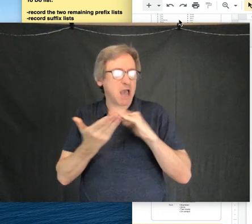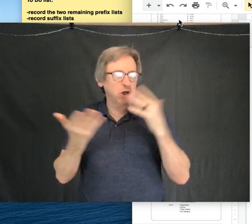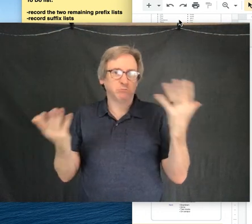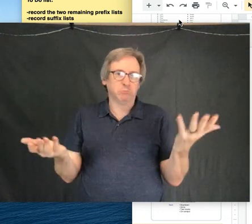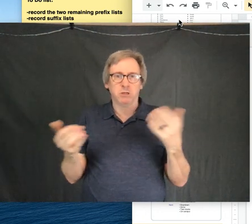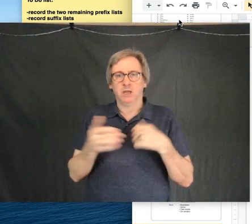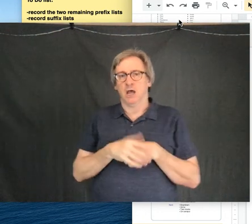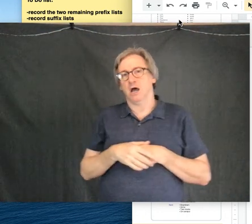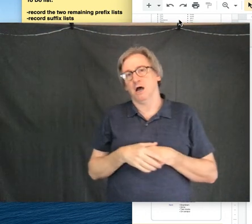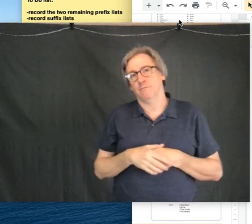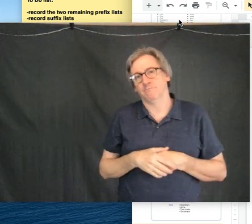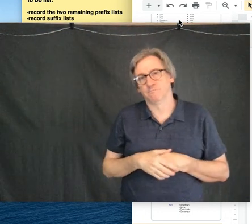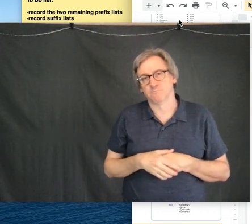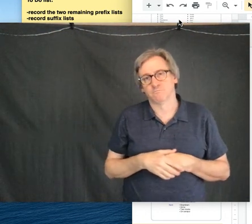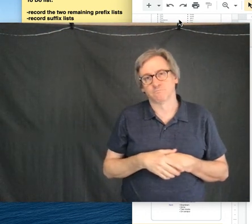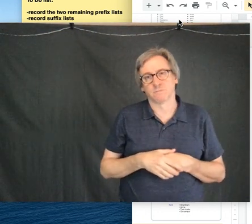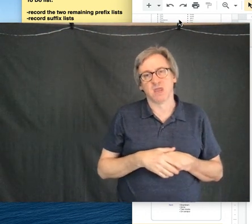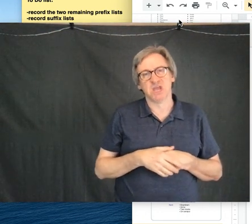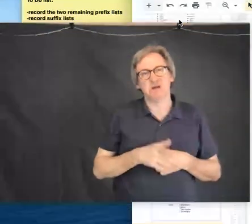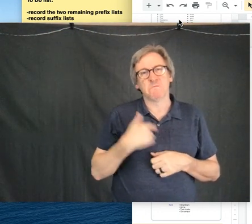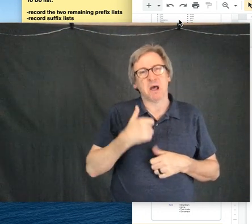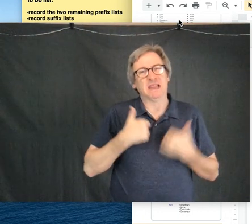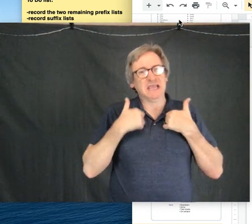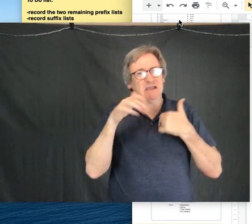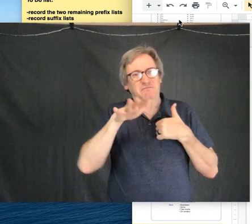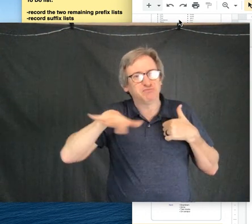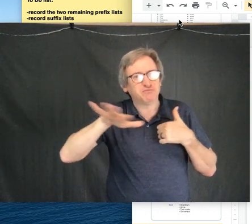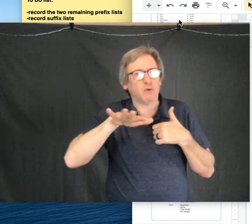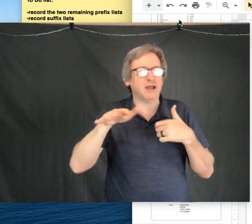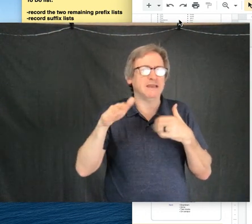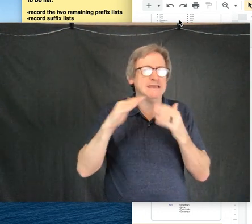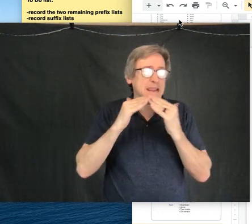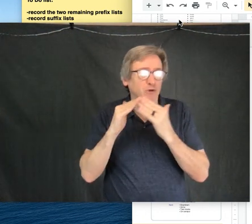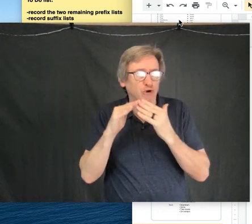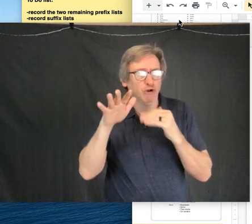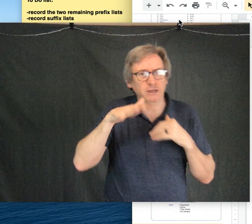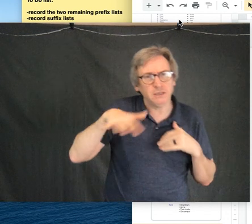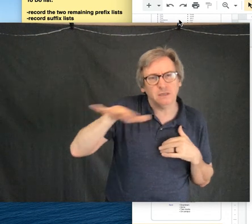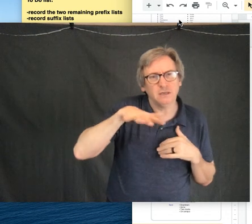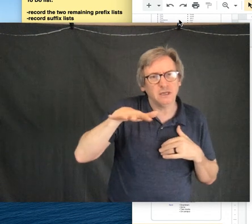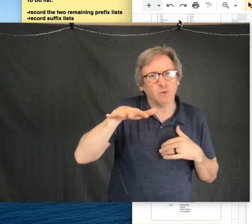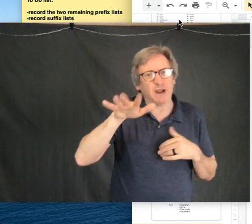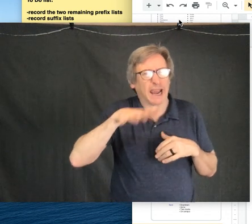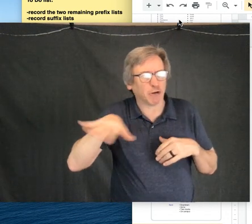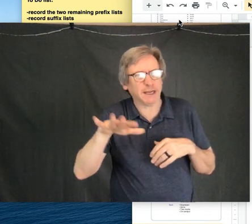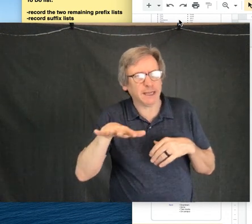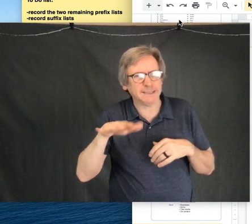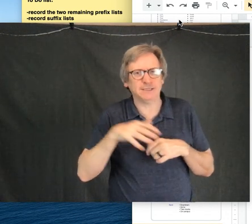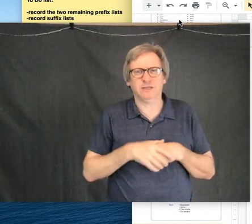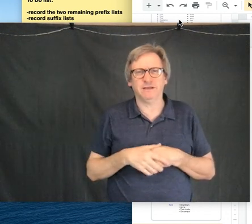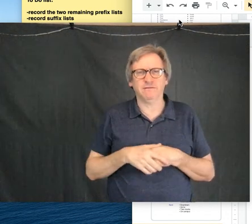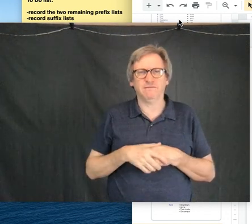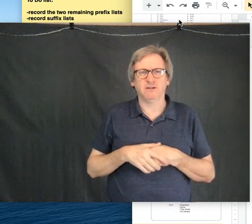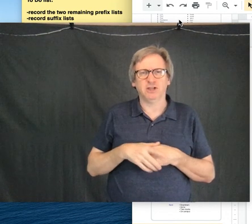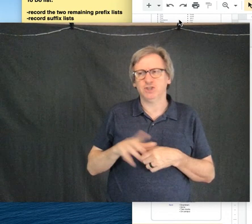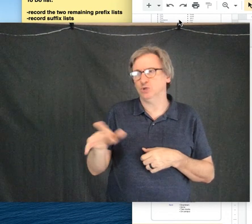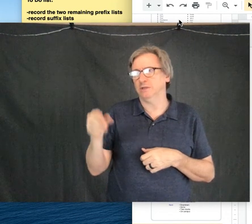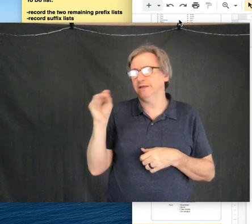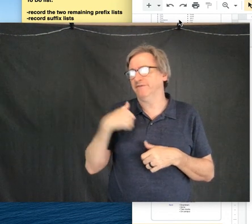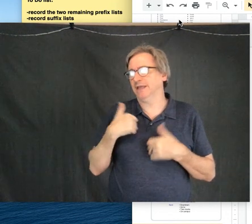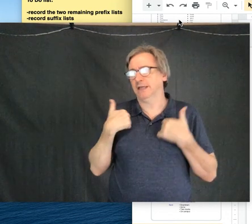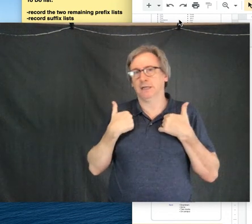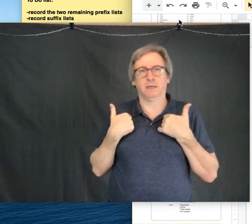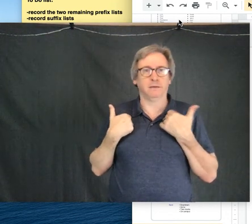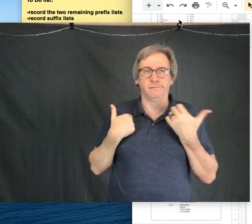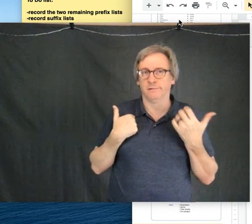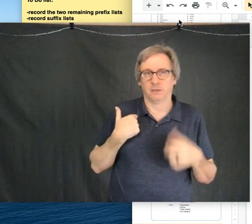Small town, live what neighborhood? What area do you live? Do you